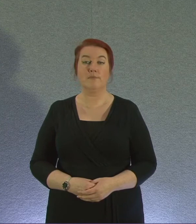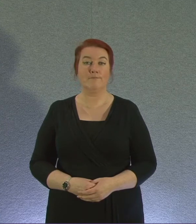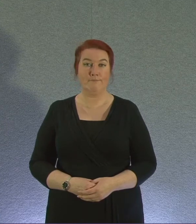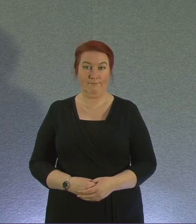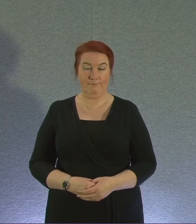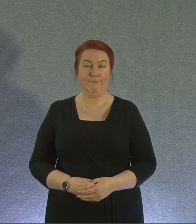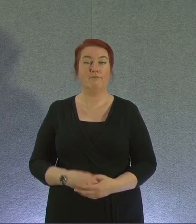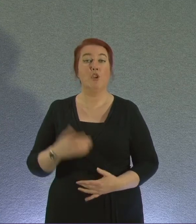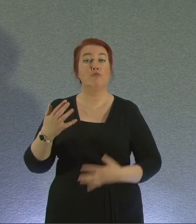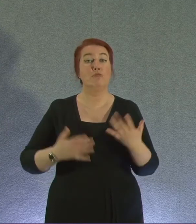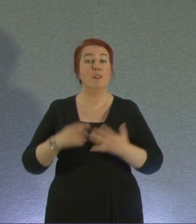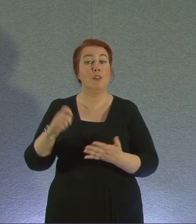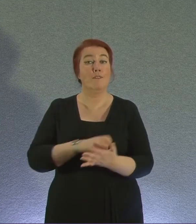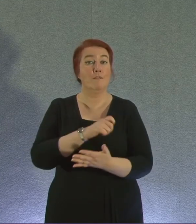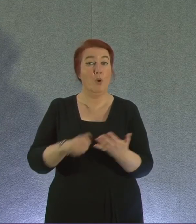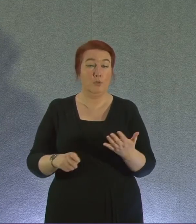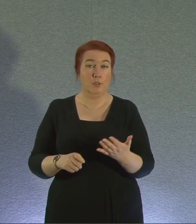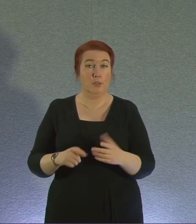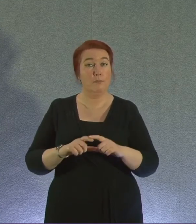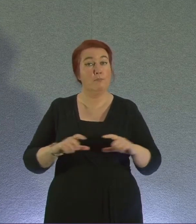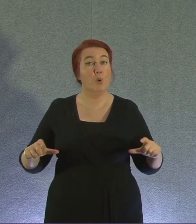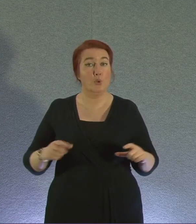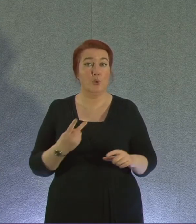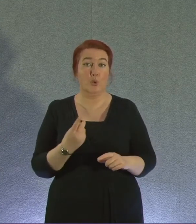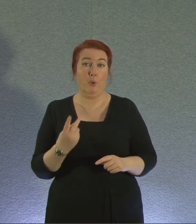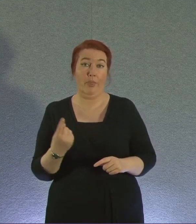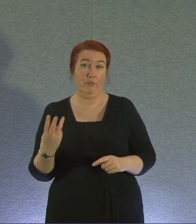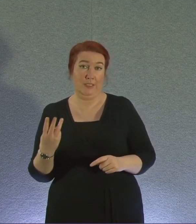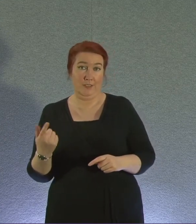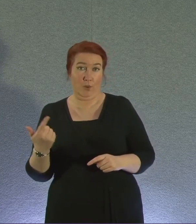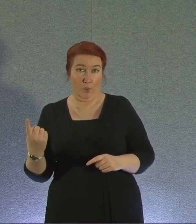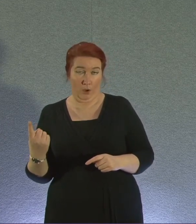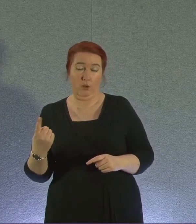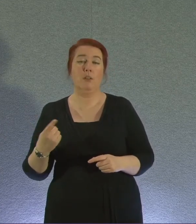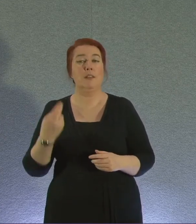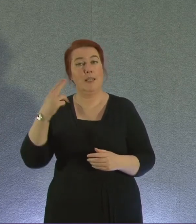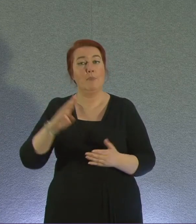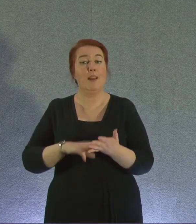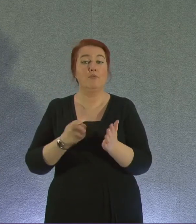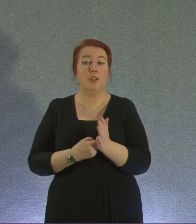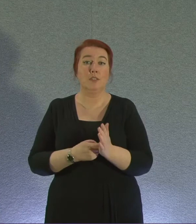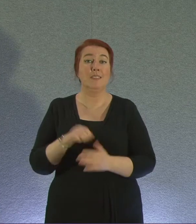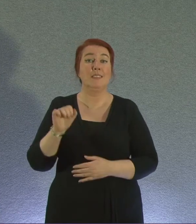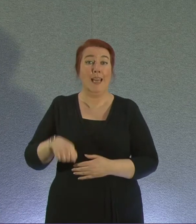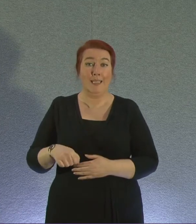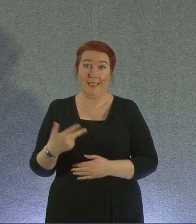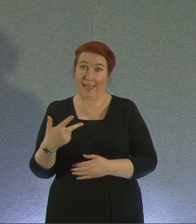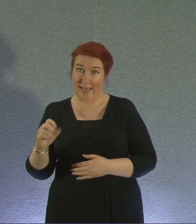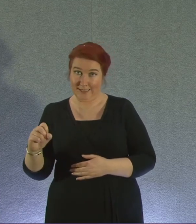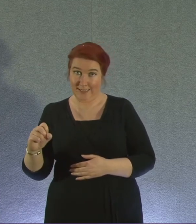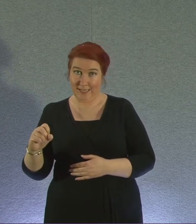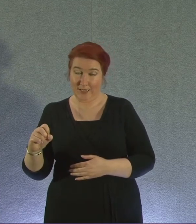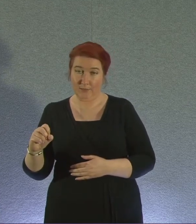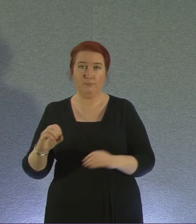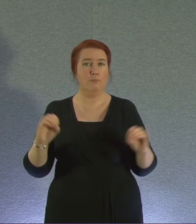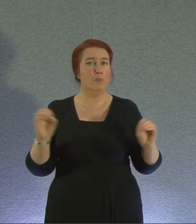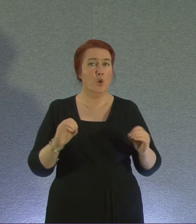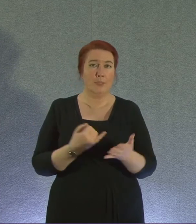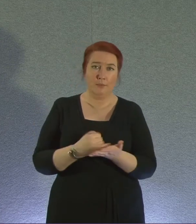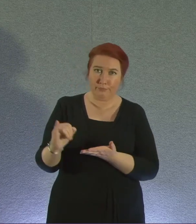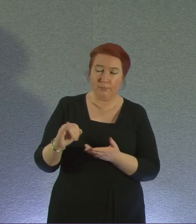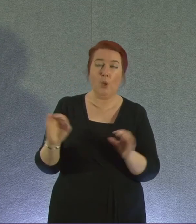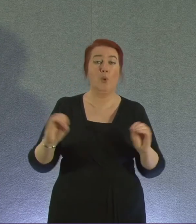The result of the vote on motion number 21371 in the name of Michael Russell is yes, 80. There were no votes against, there were